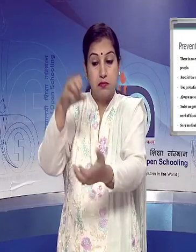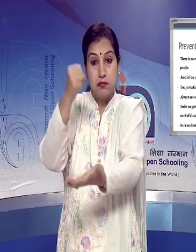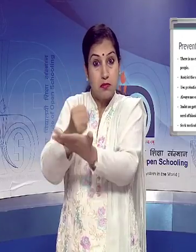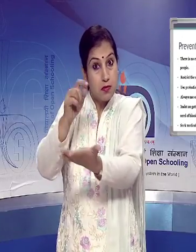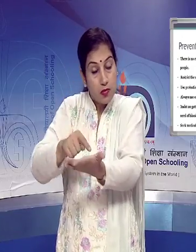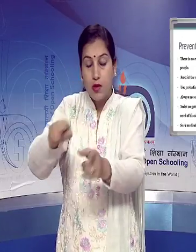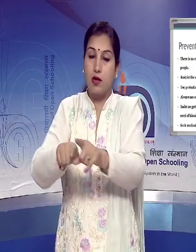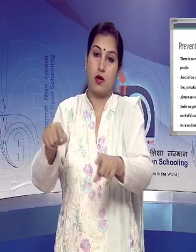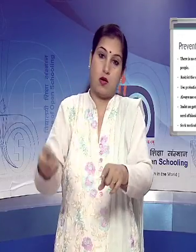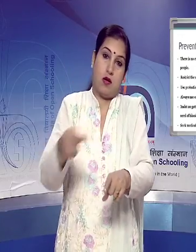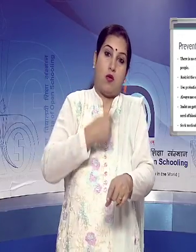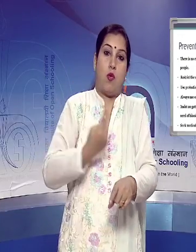blood transfusion.